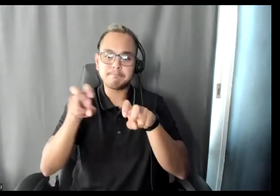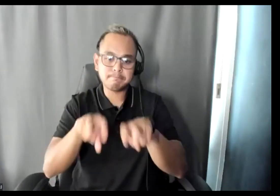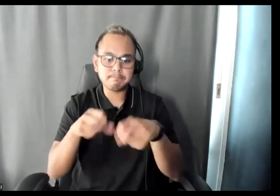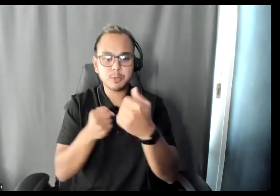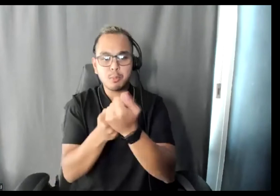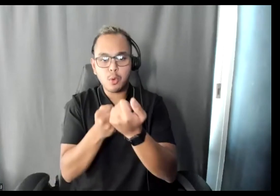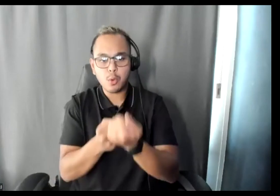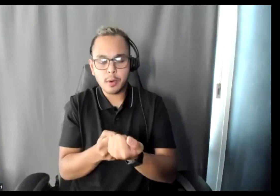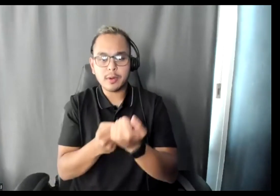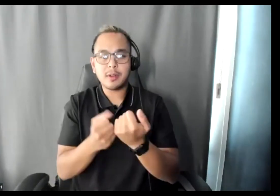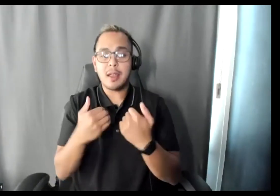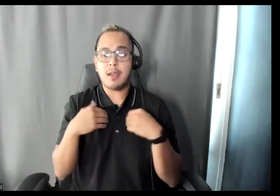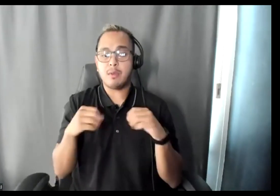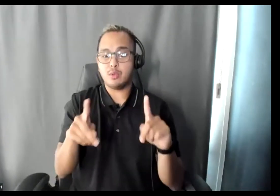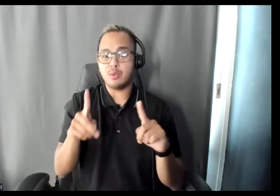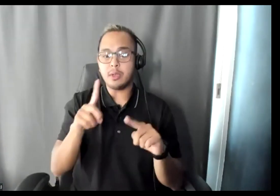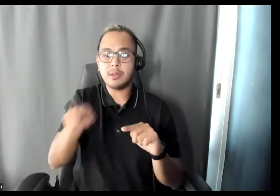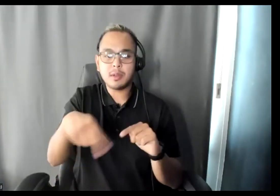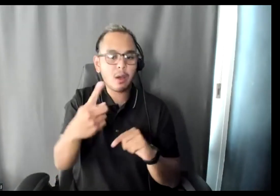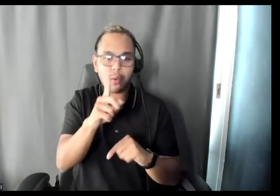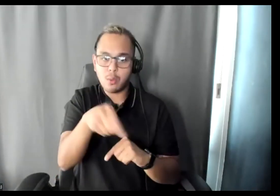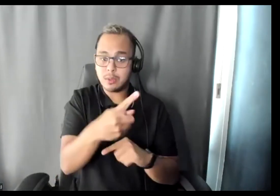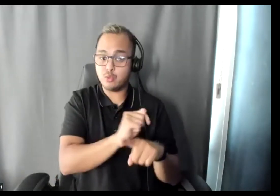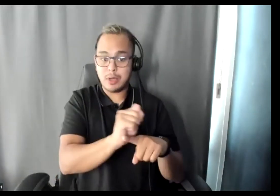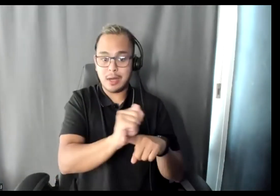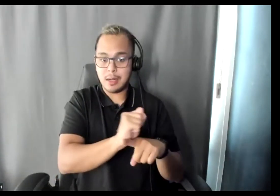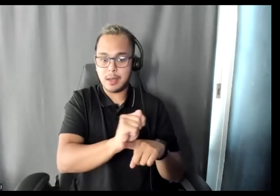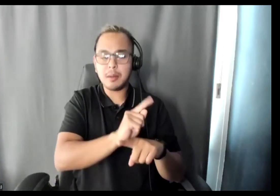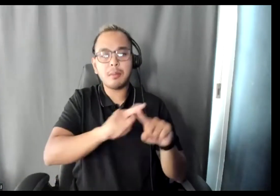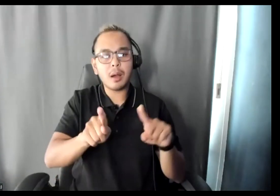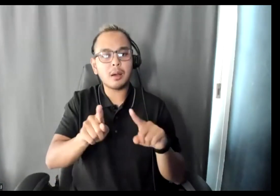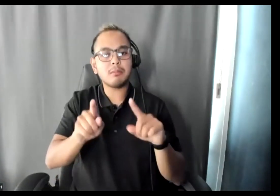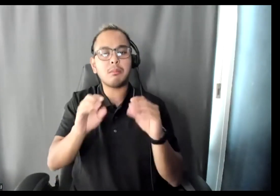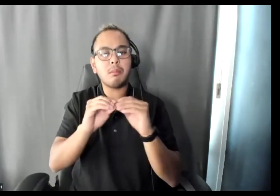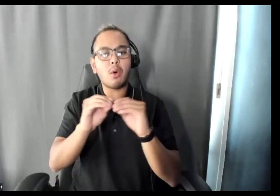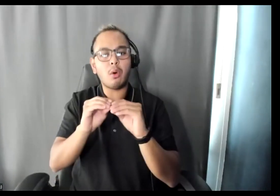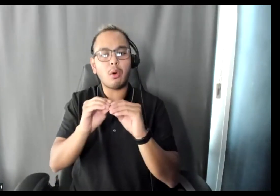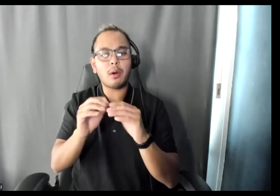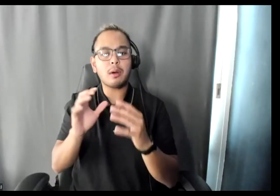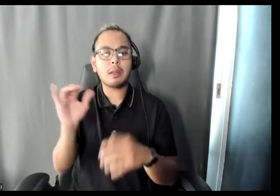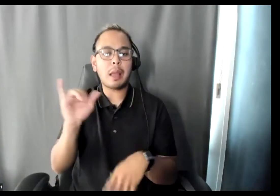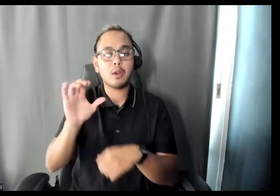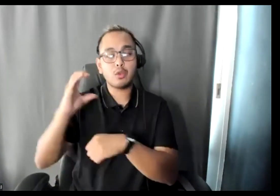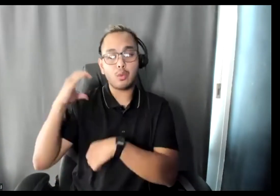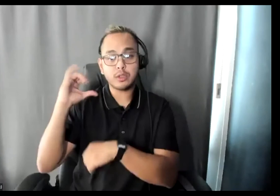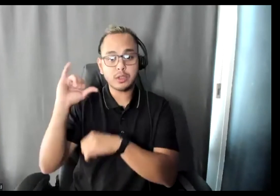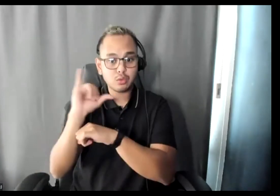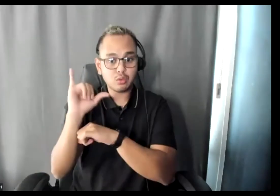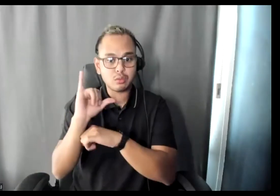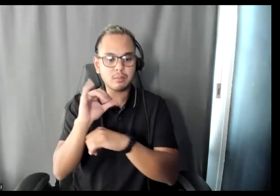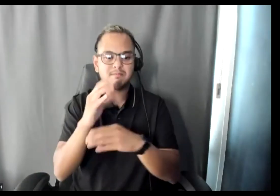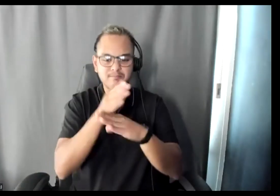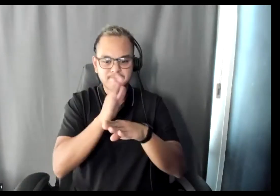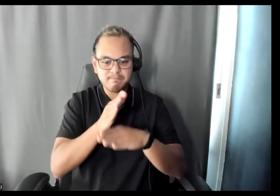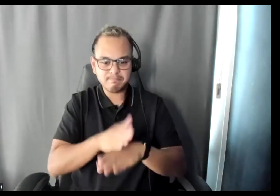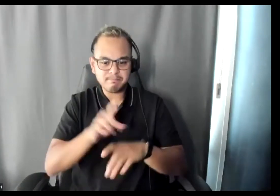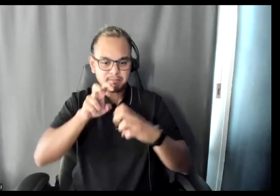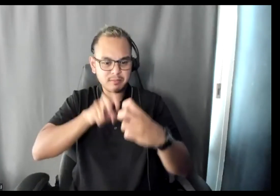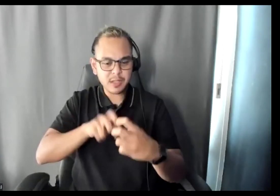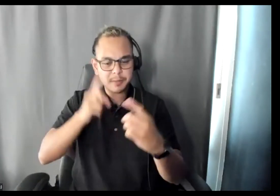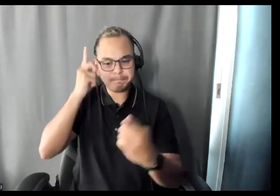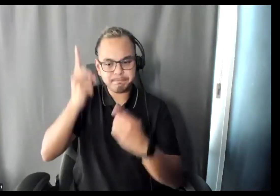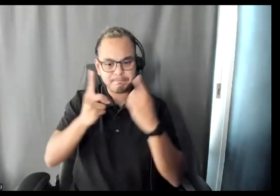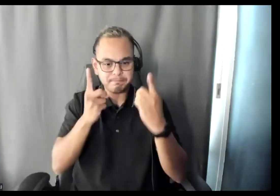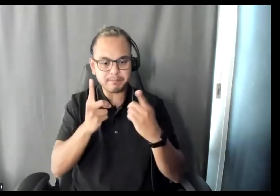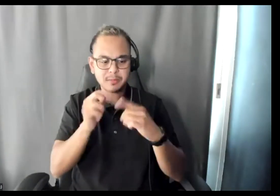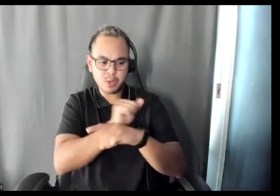not only to sort of have trainings and get sort of the resources broken down, but there's also some coaching, right, where we can sit down and help you think about, what does this look like in